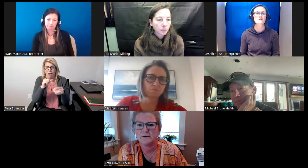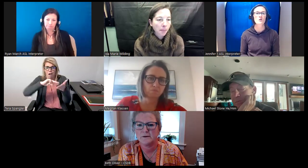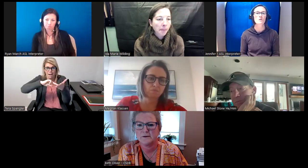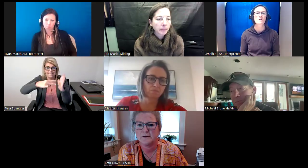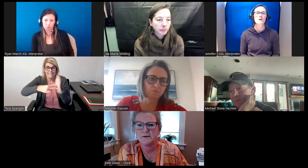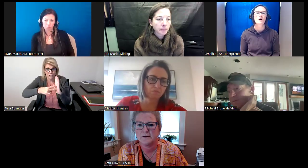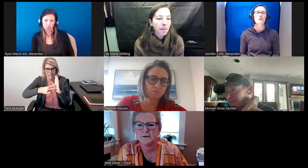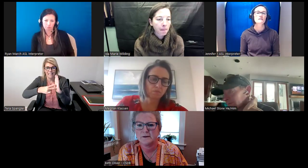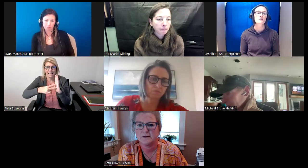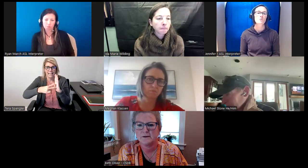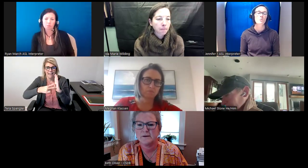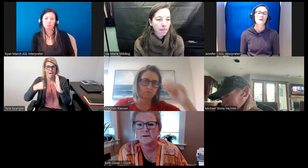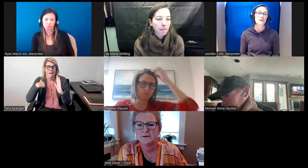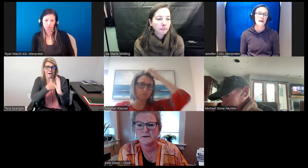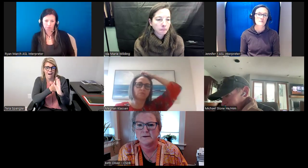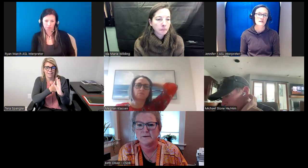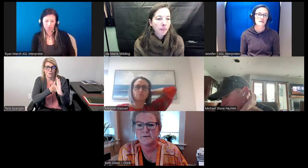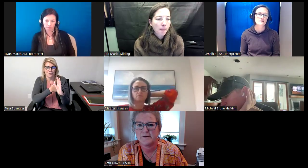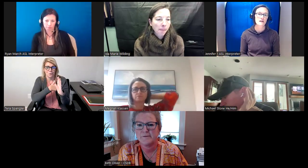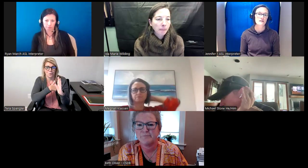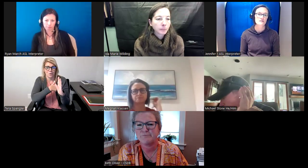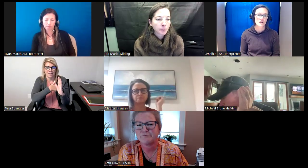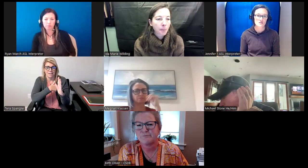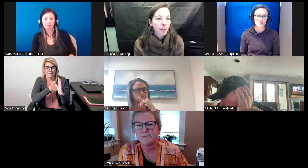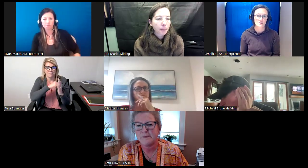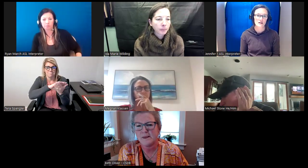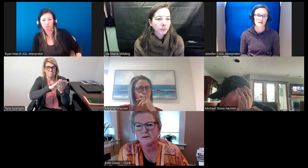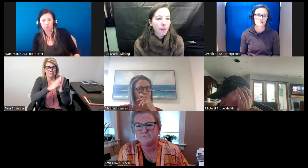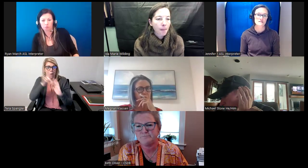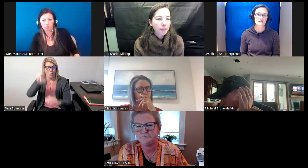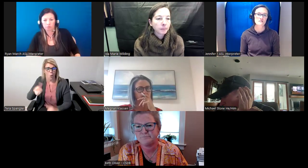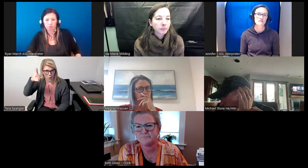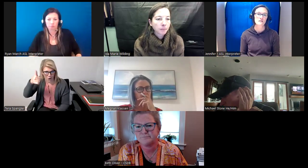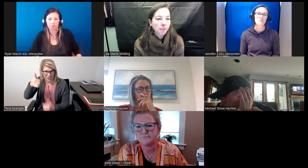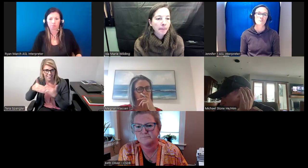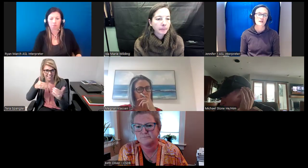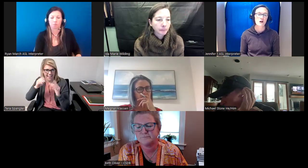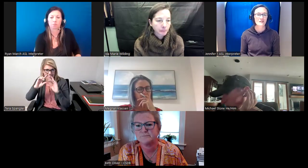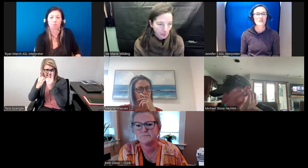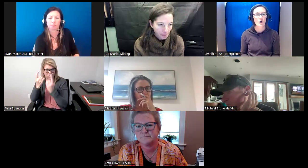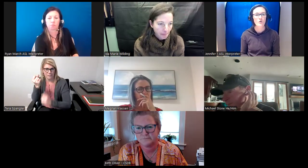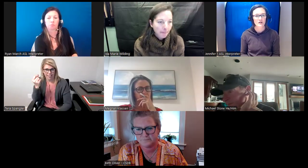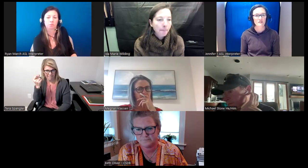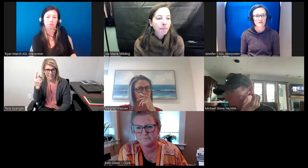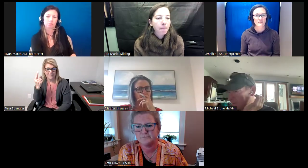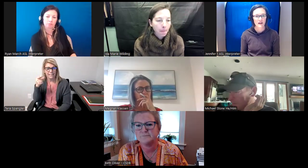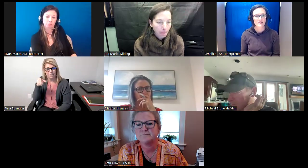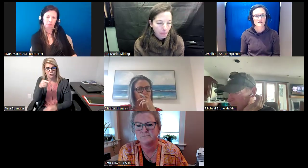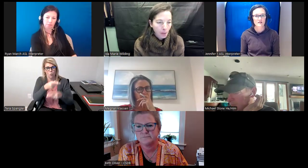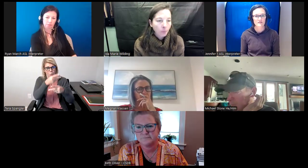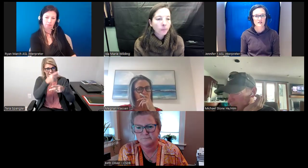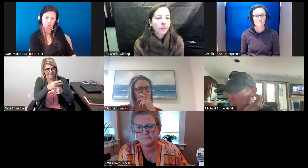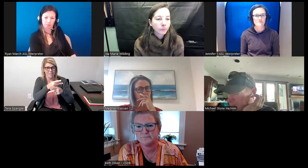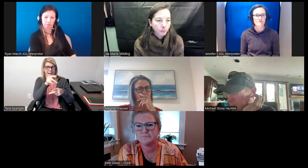because what could happen is unintentionally us becoming lower